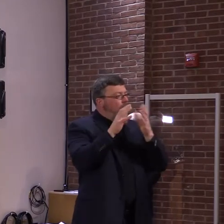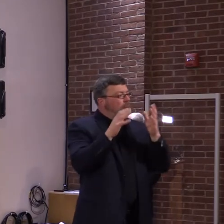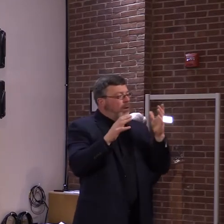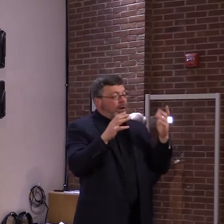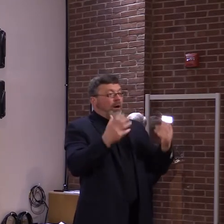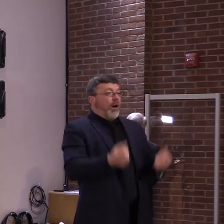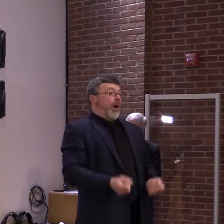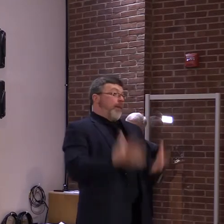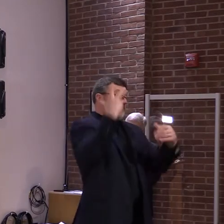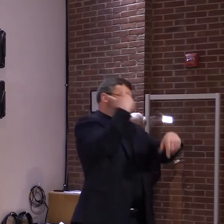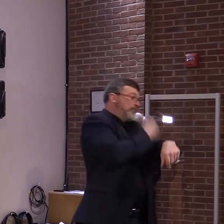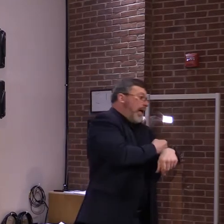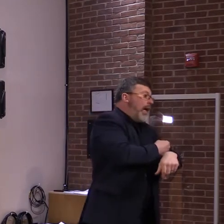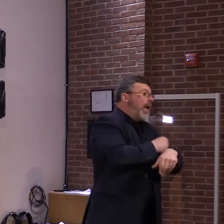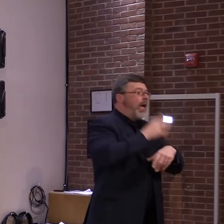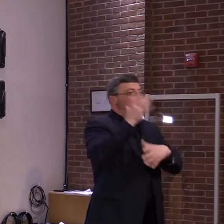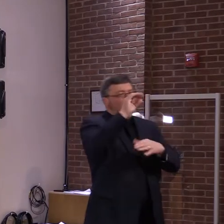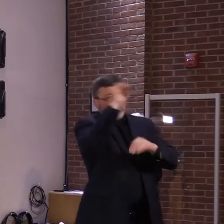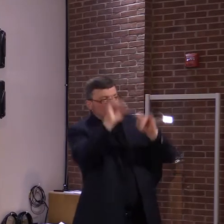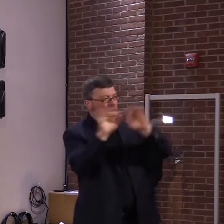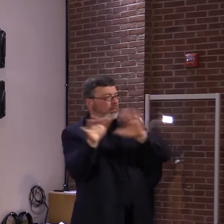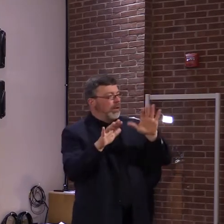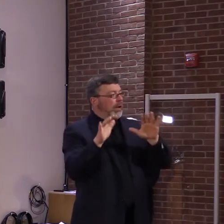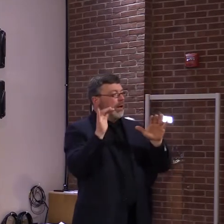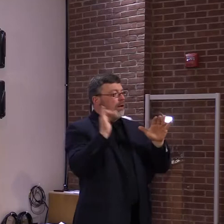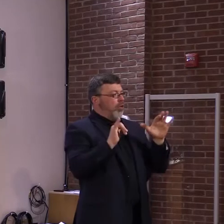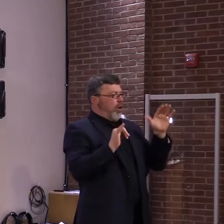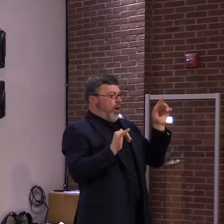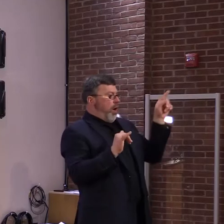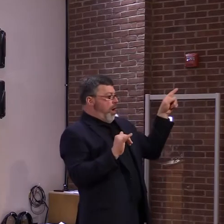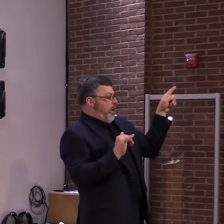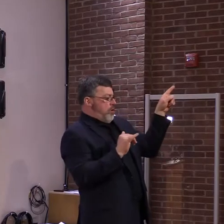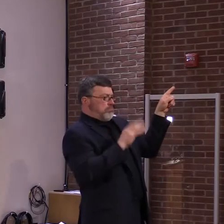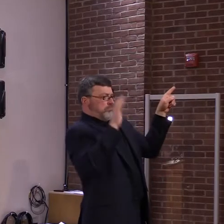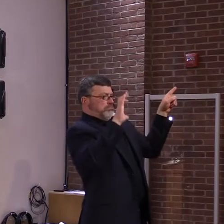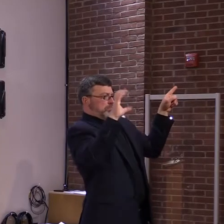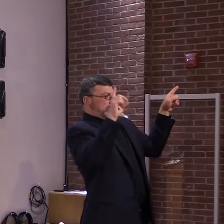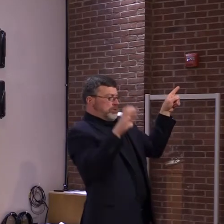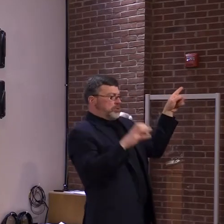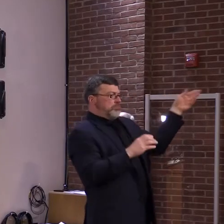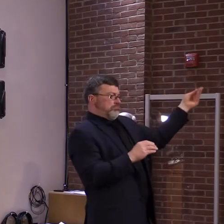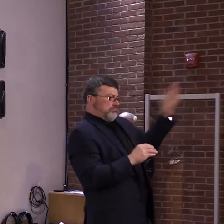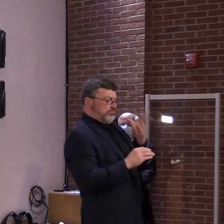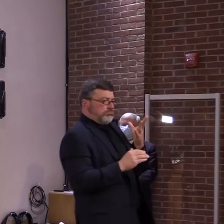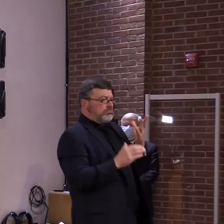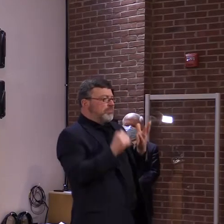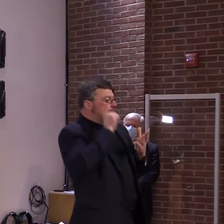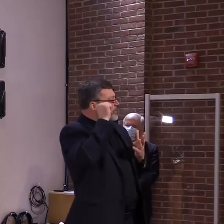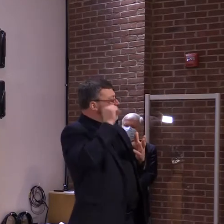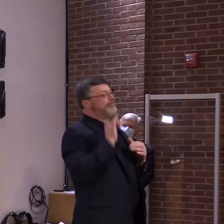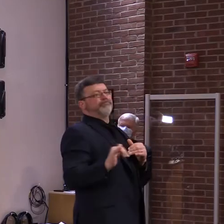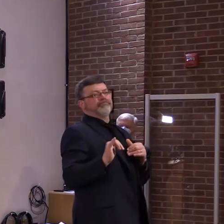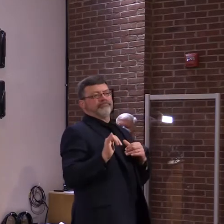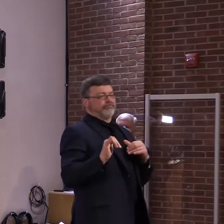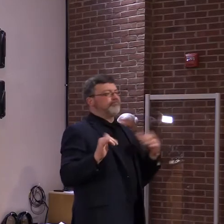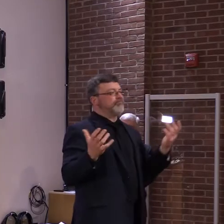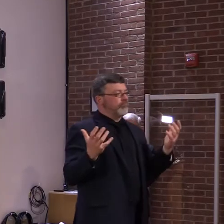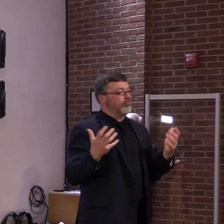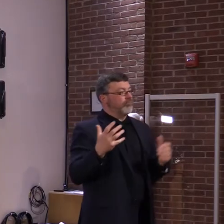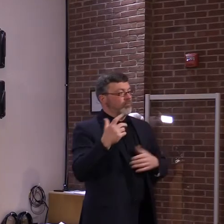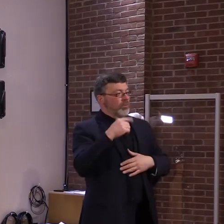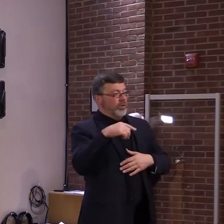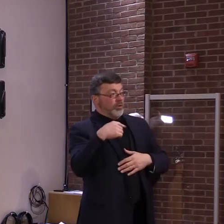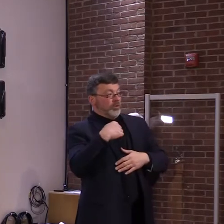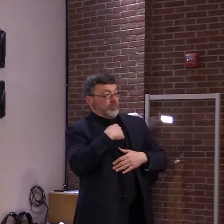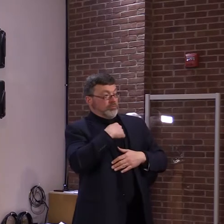from yesterday and today. The data related to approximately 6,600 first and second